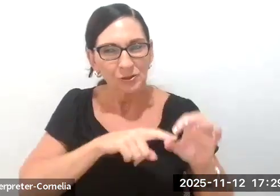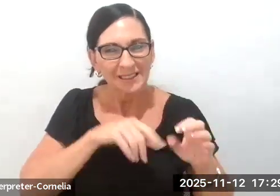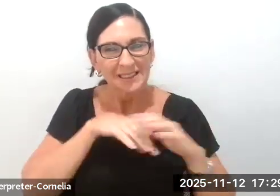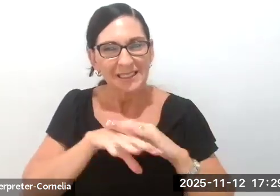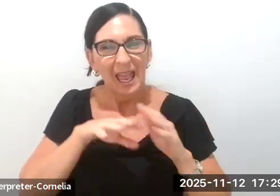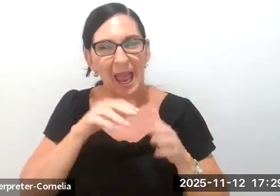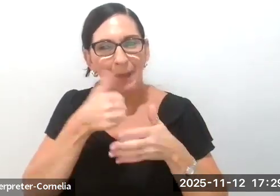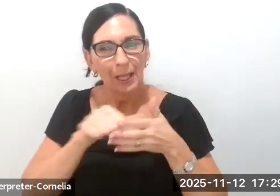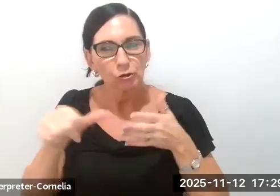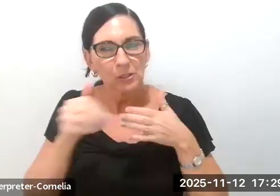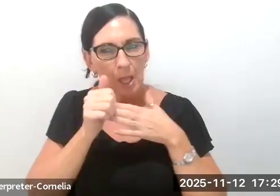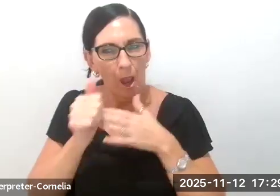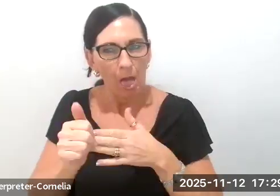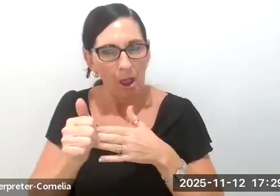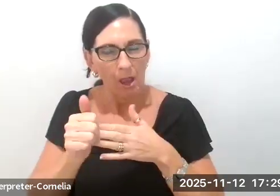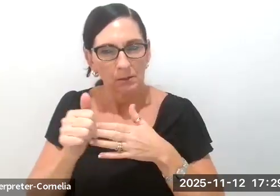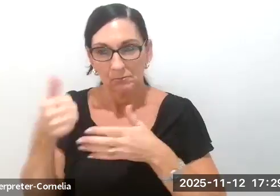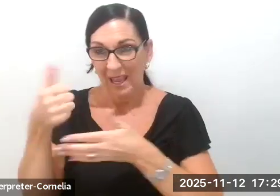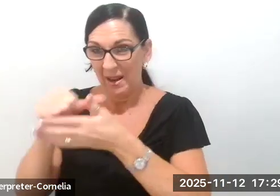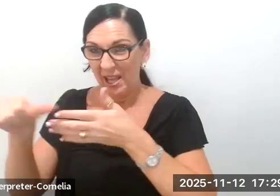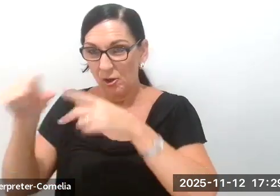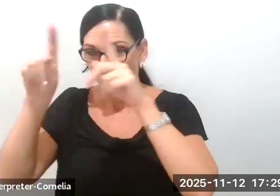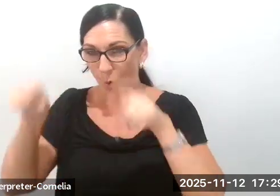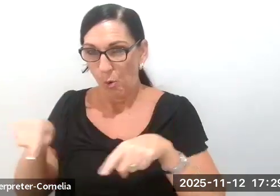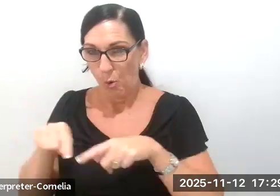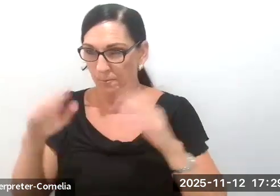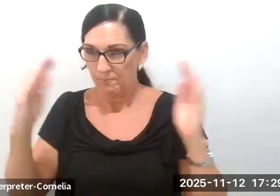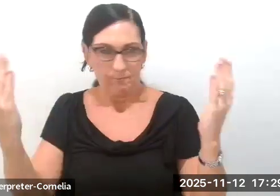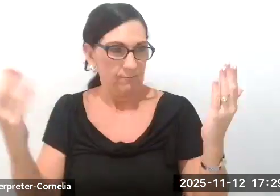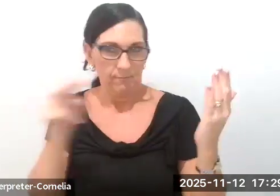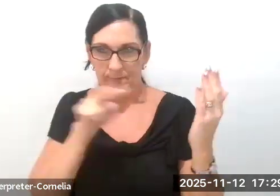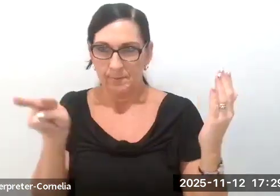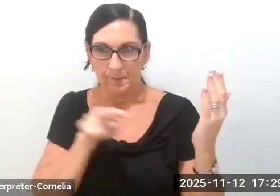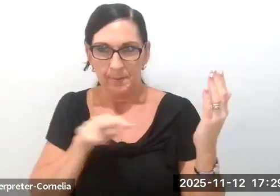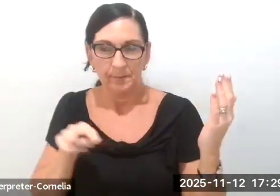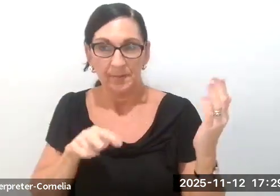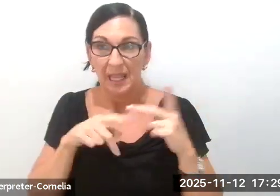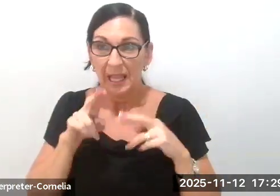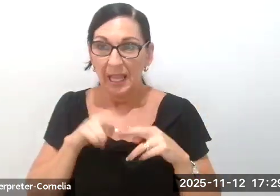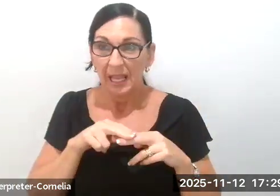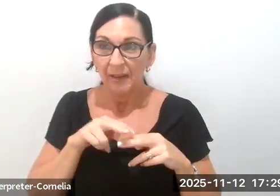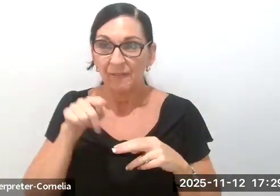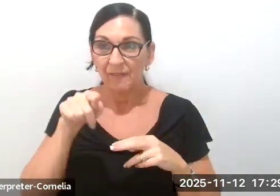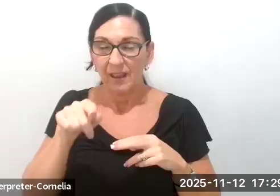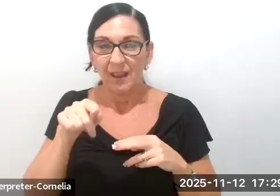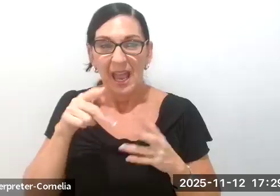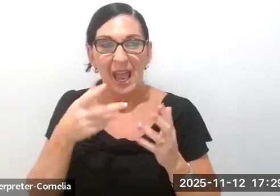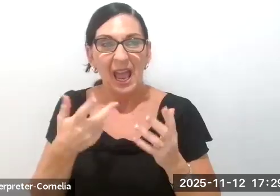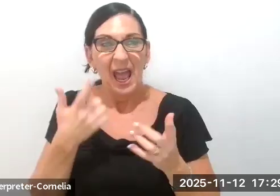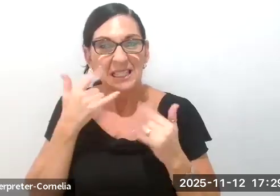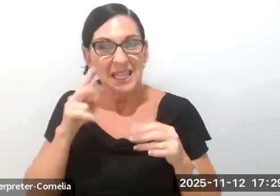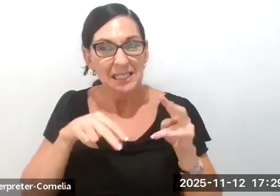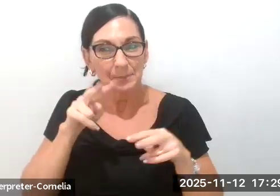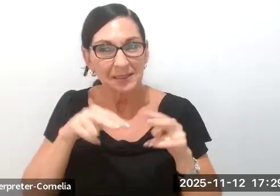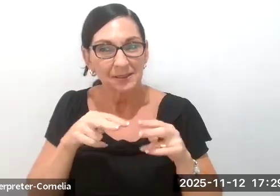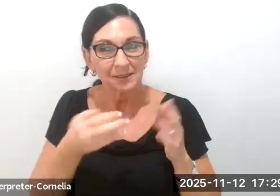guideline and on the application form. And an assessment information document has recently been added to the key